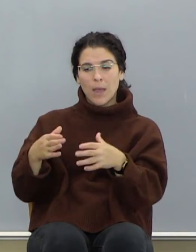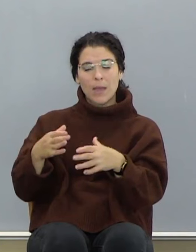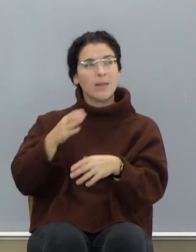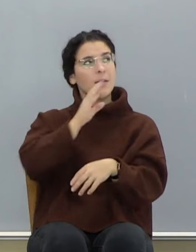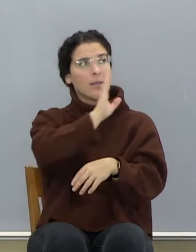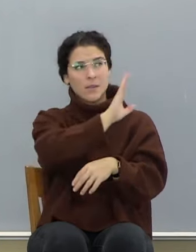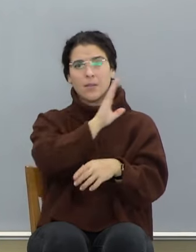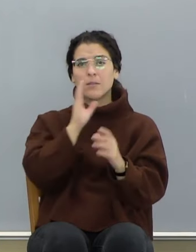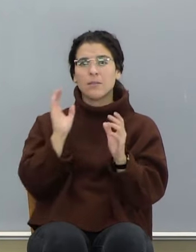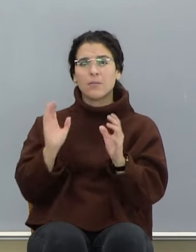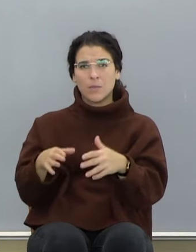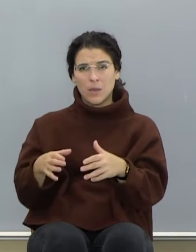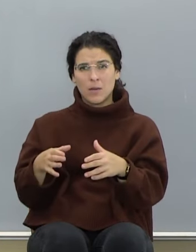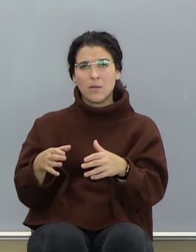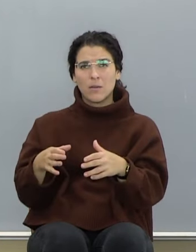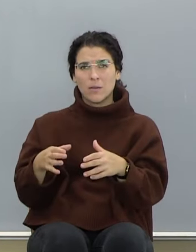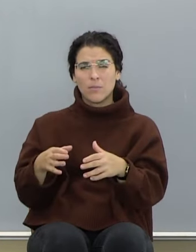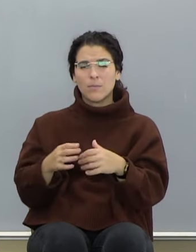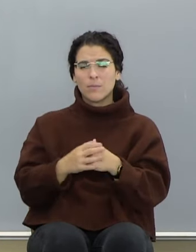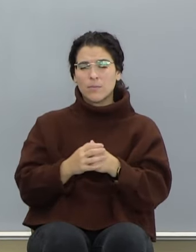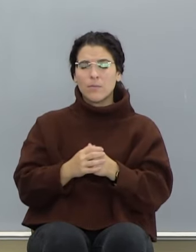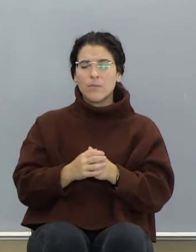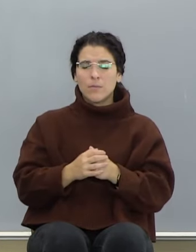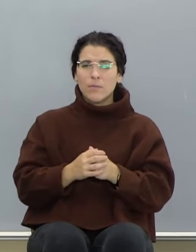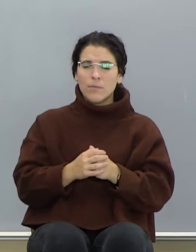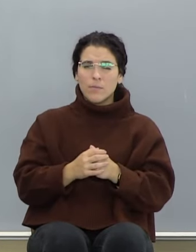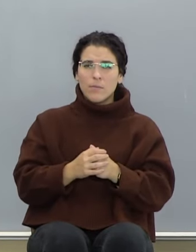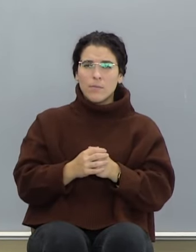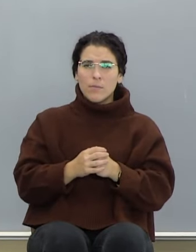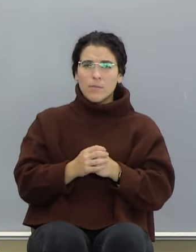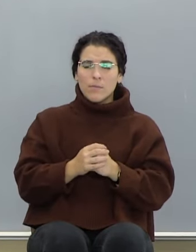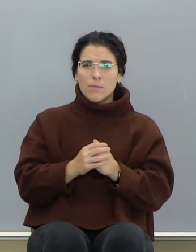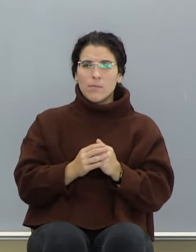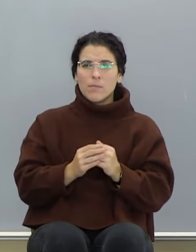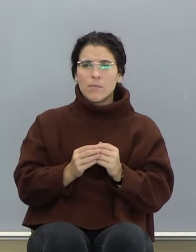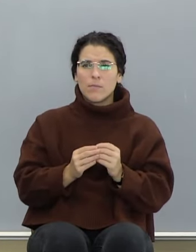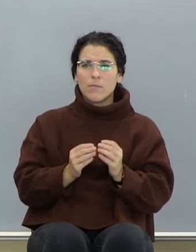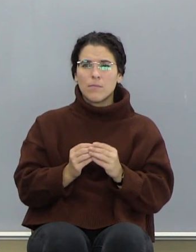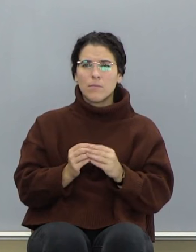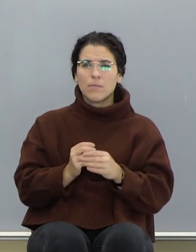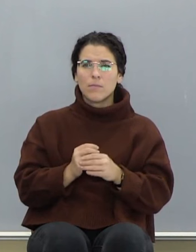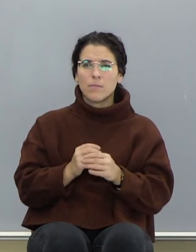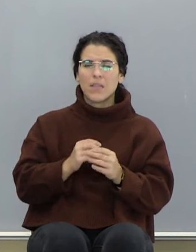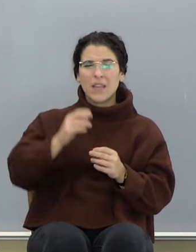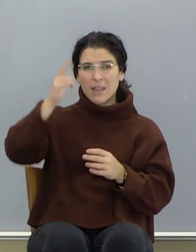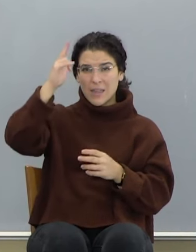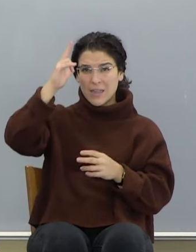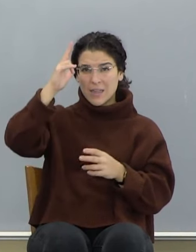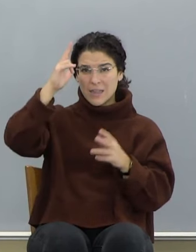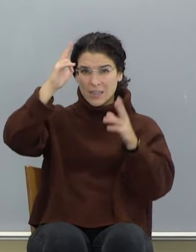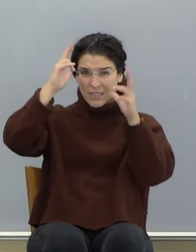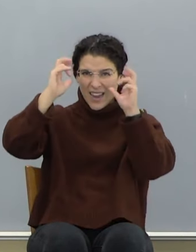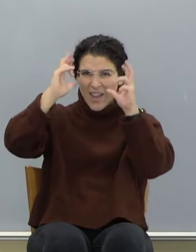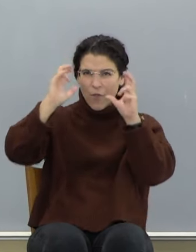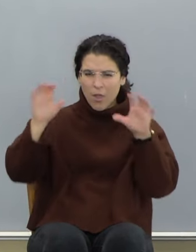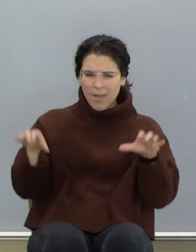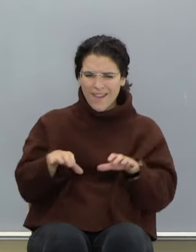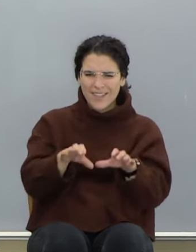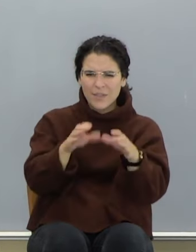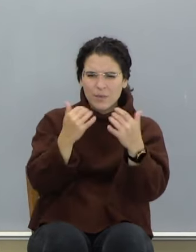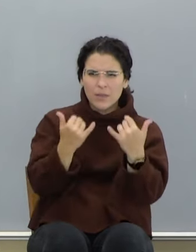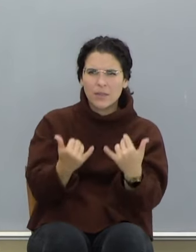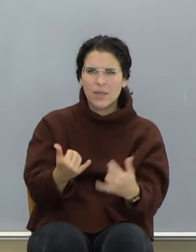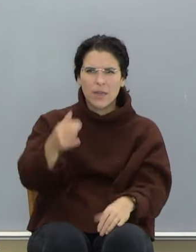body. So again, in other words, the devil activity today, the